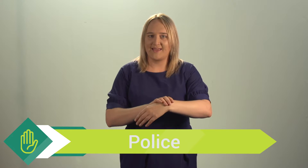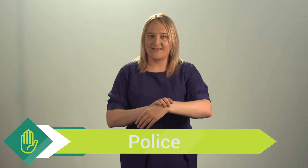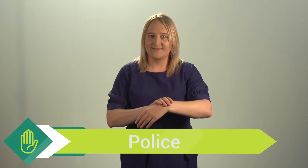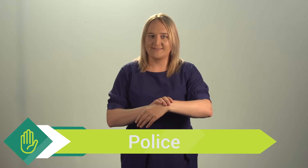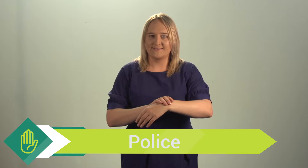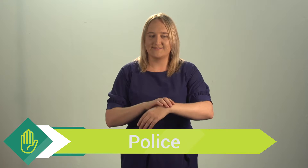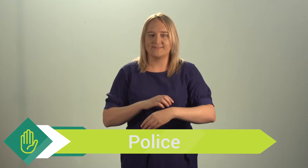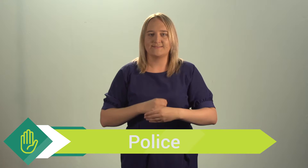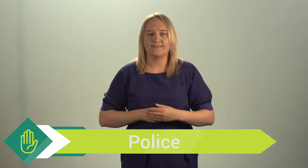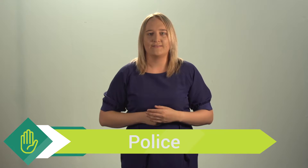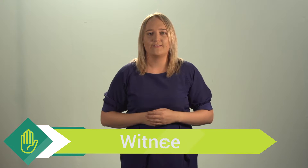police,